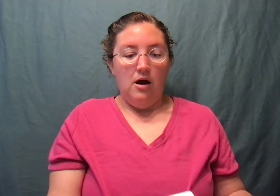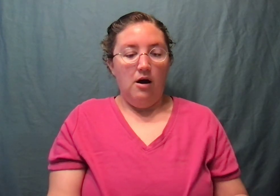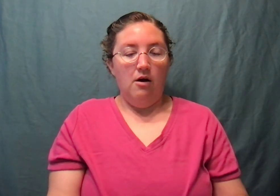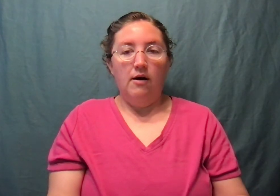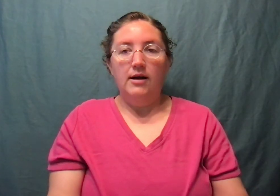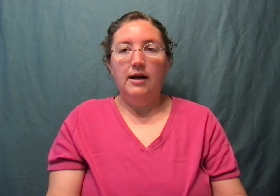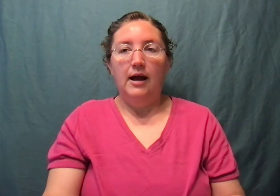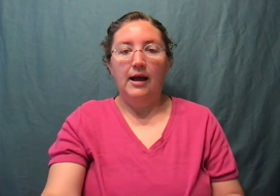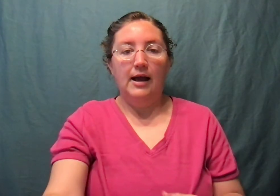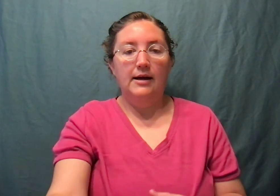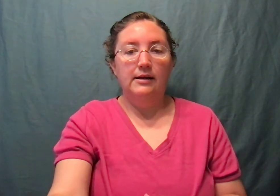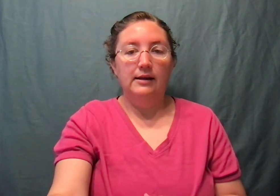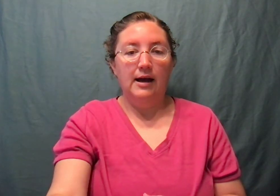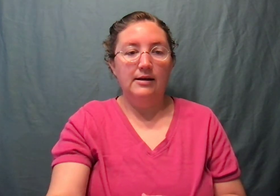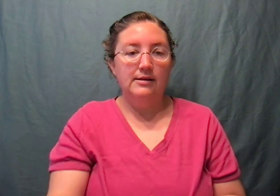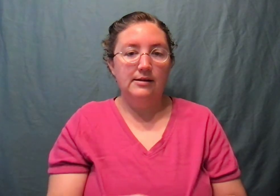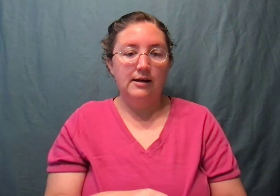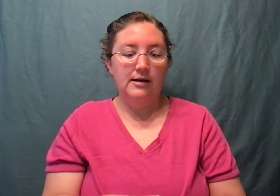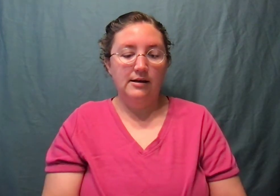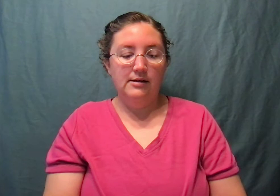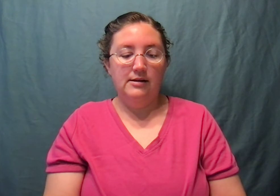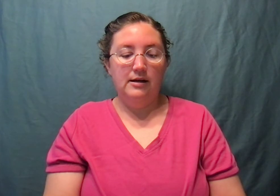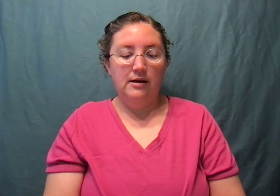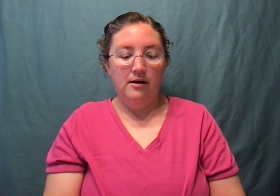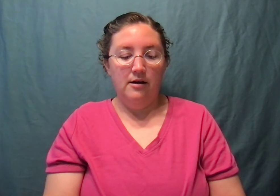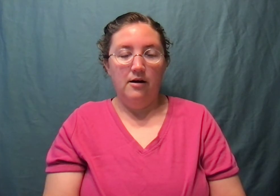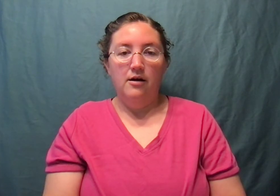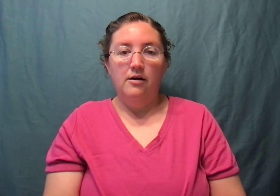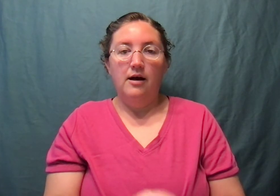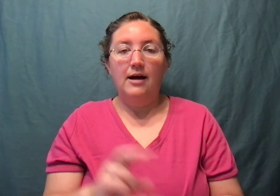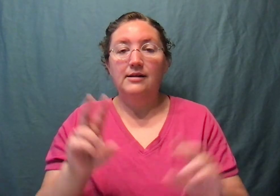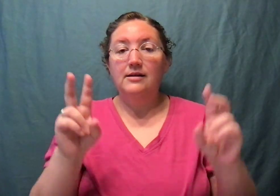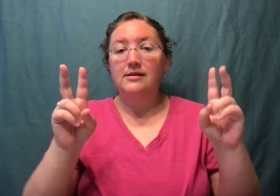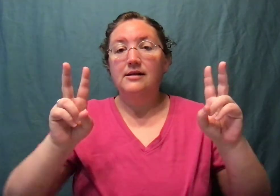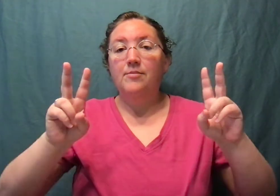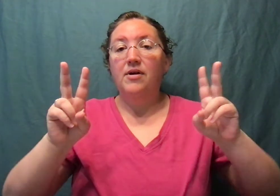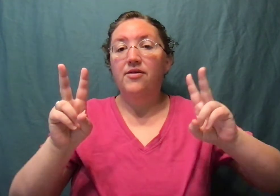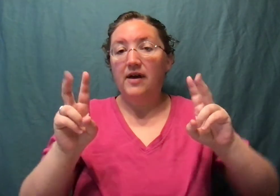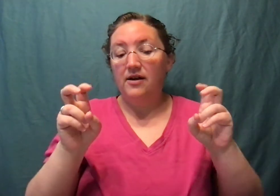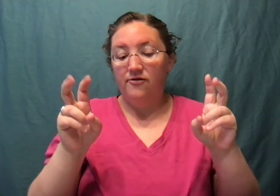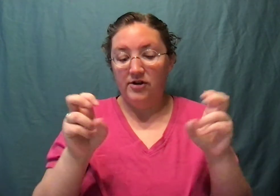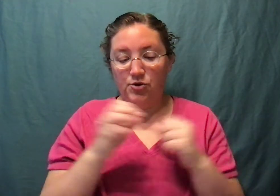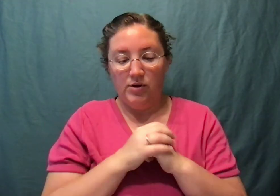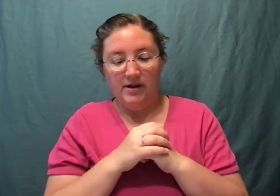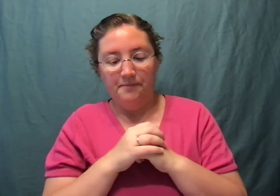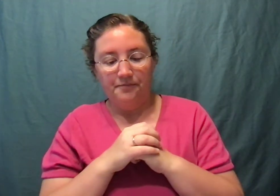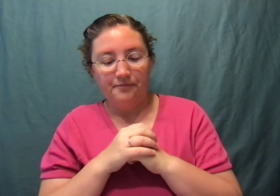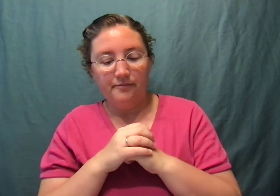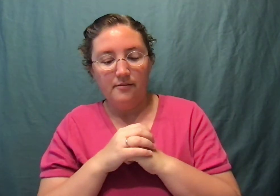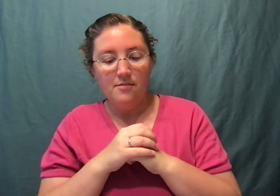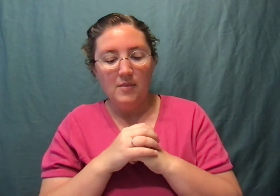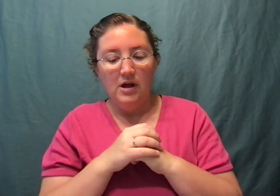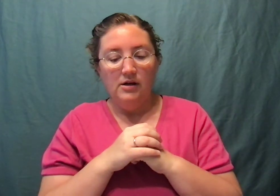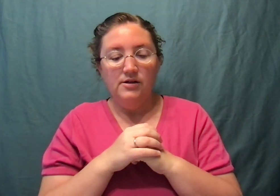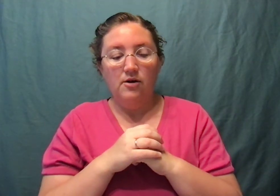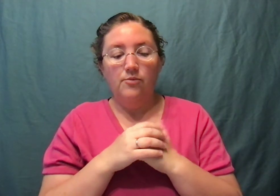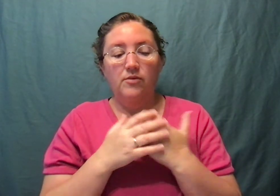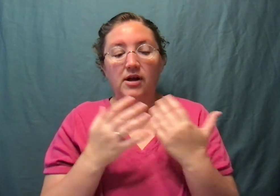All right, and last is the accent step, think visually. So if you